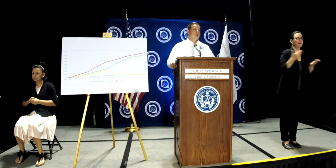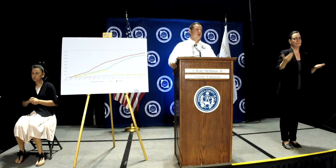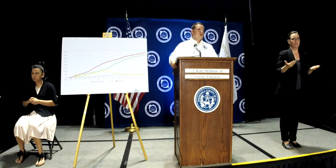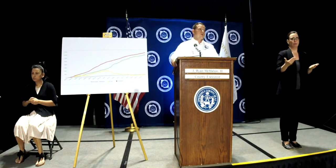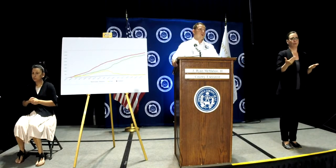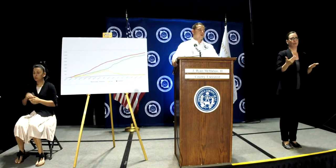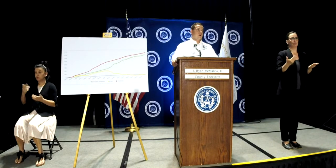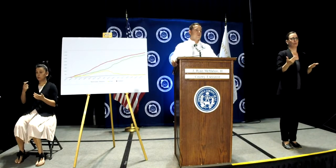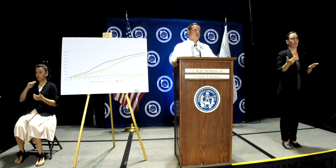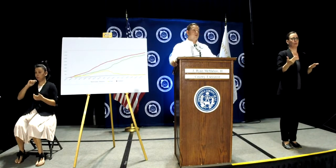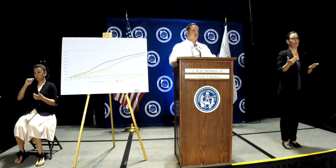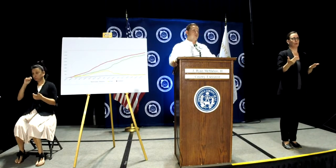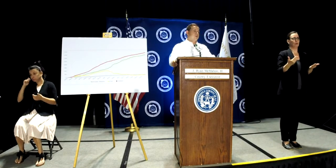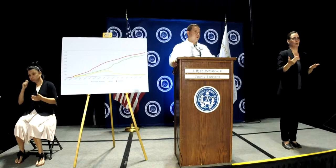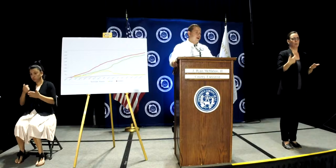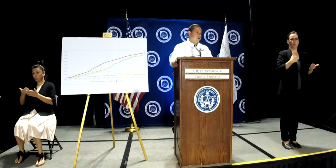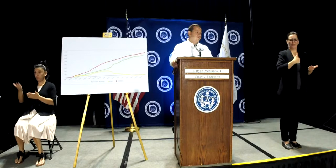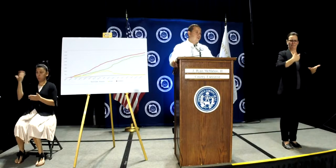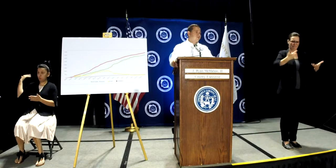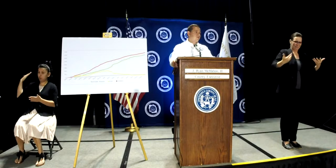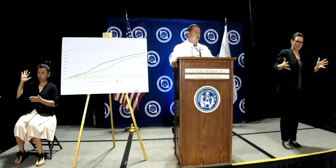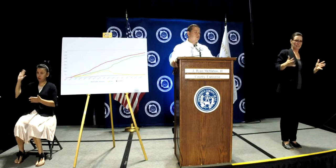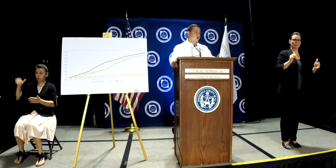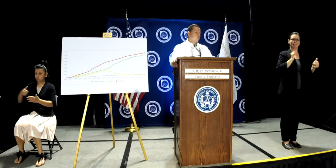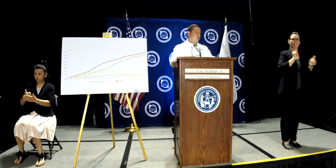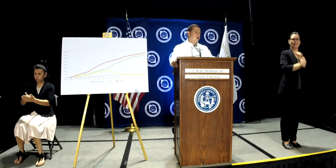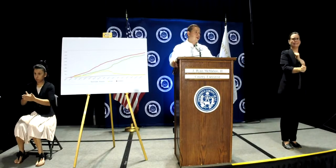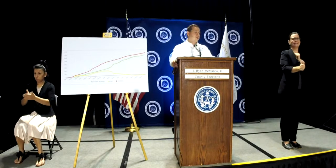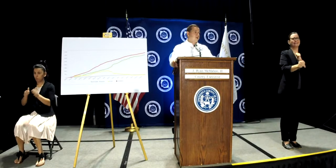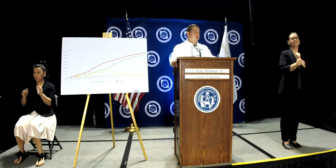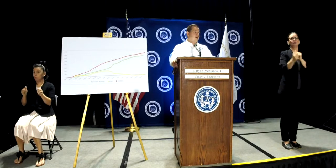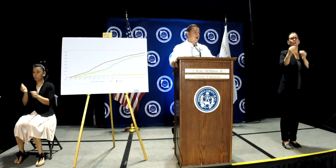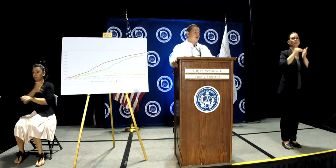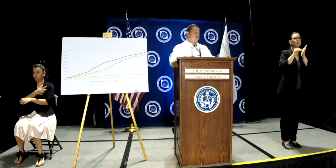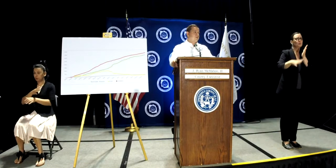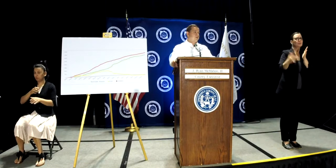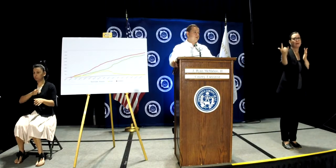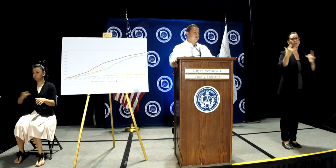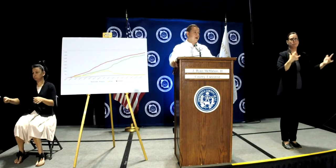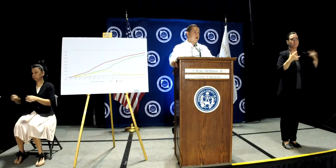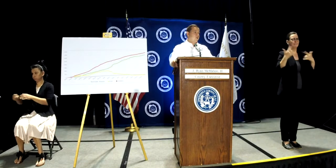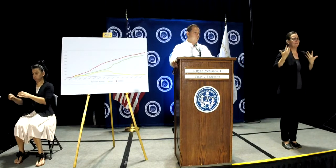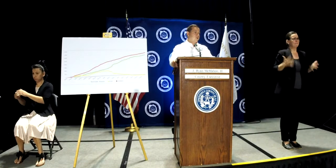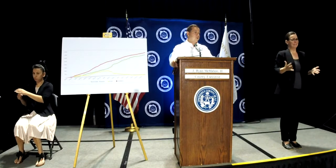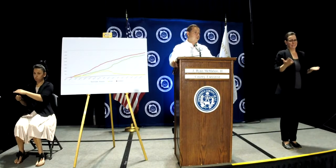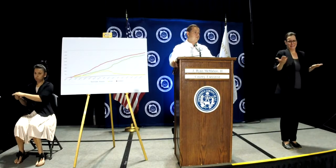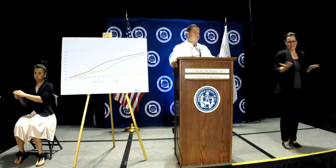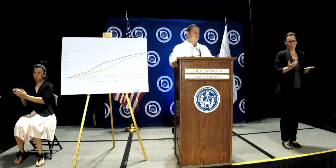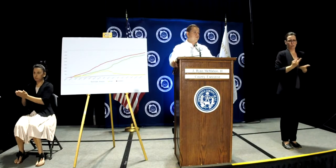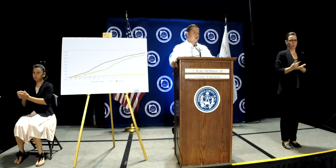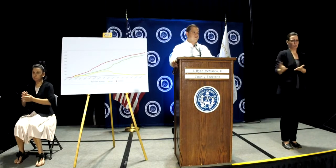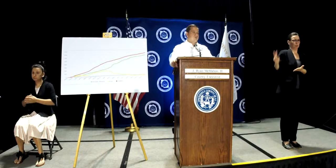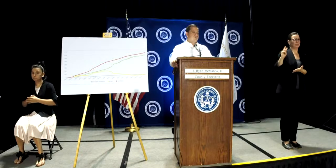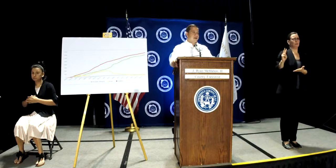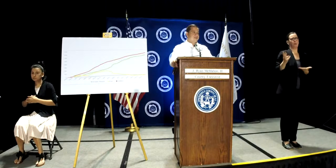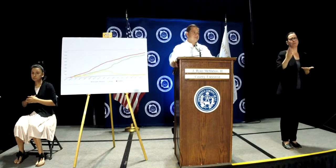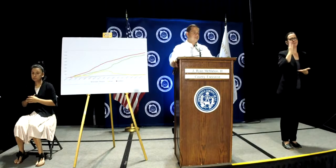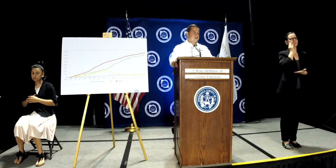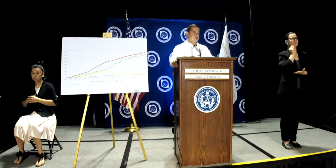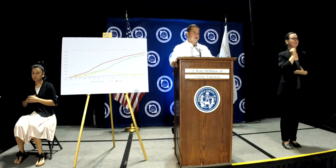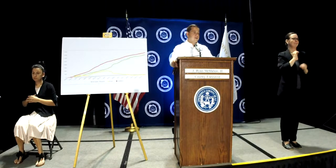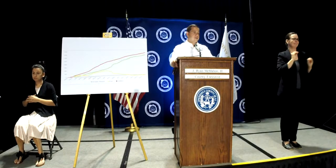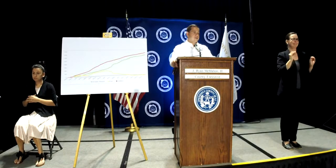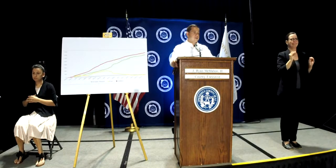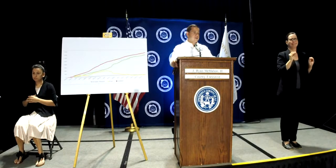recovered. So they're coming into a community that had an infection rate of under 1. Now, very few